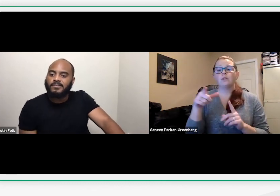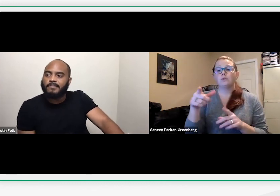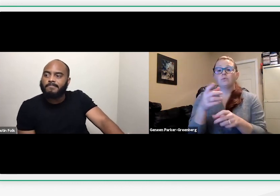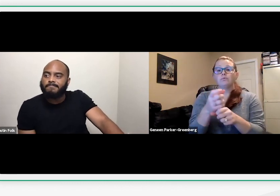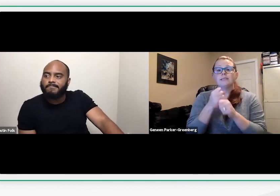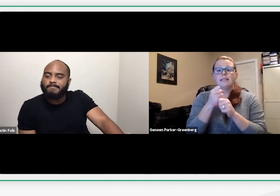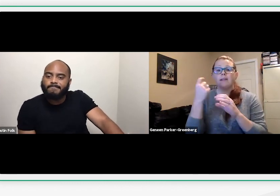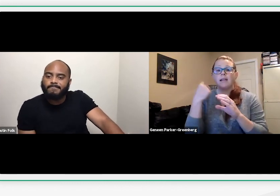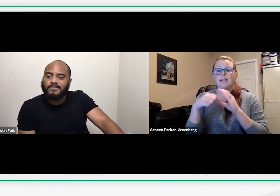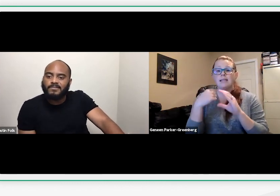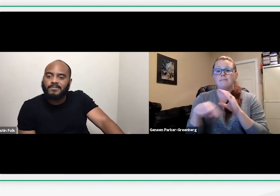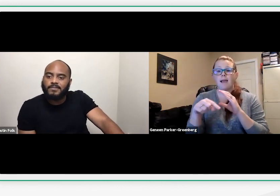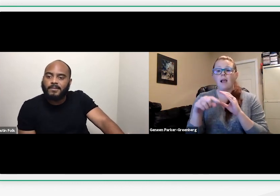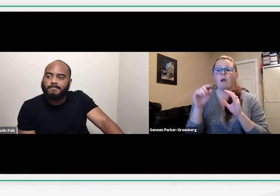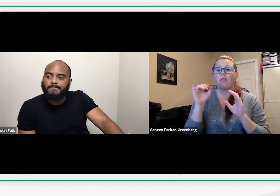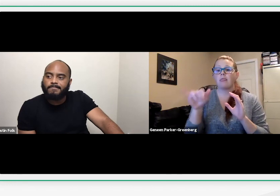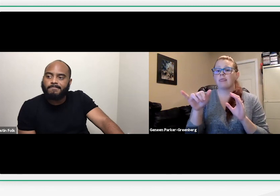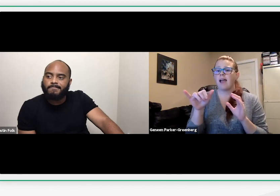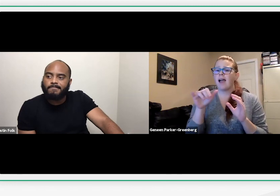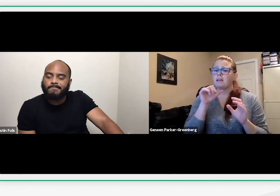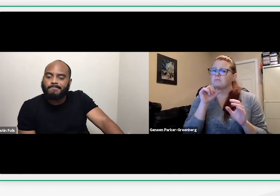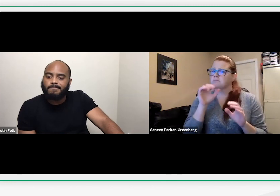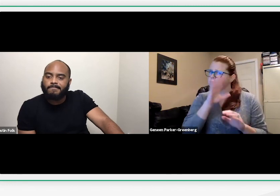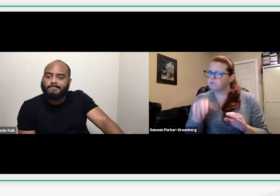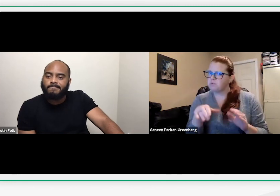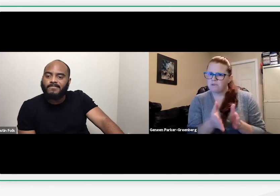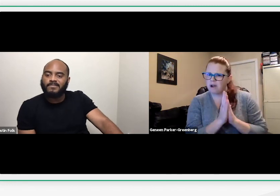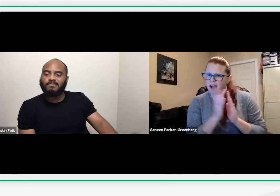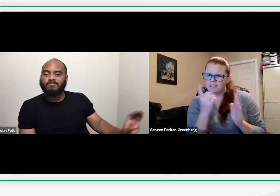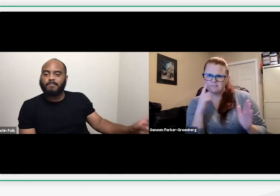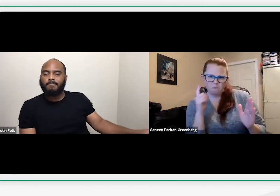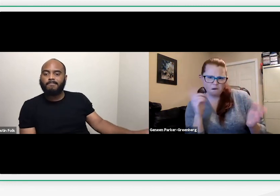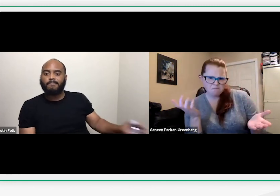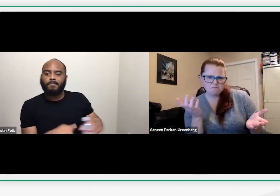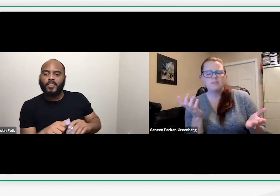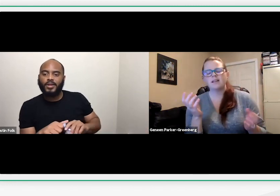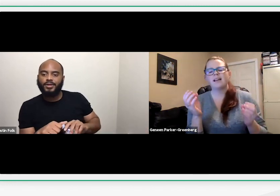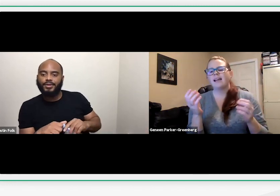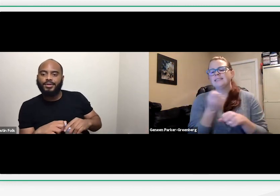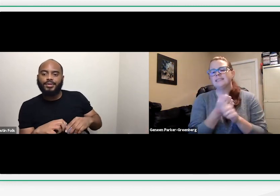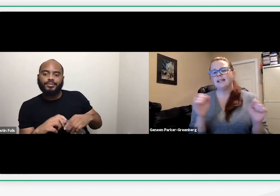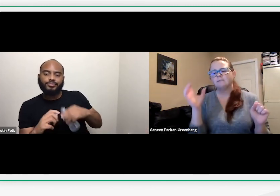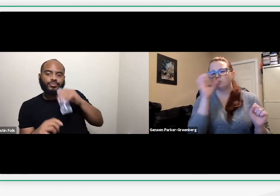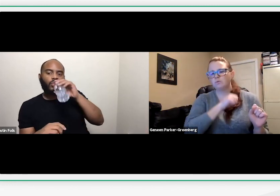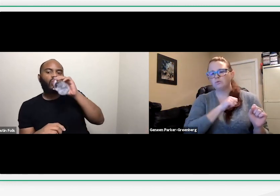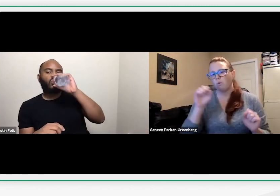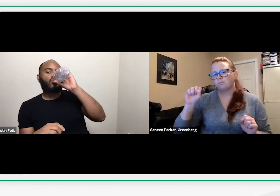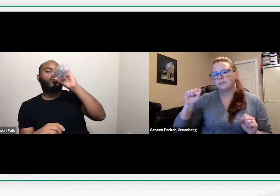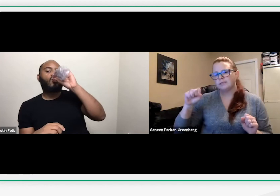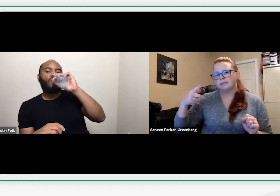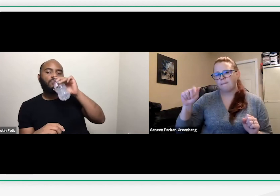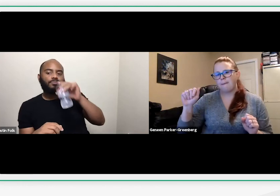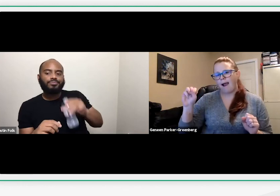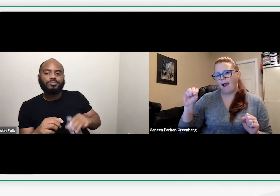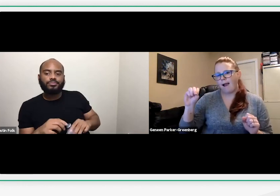actually is the same concept as when you receive an email and it has information